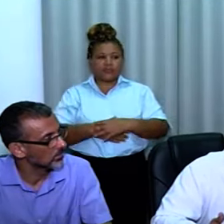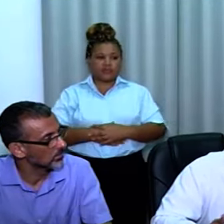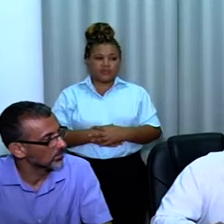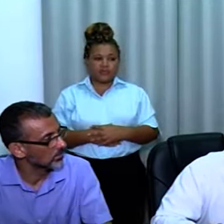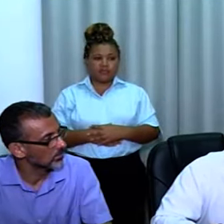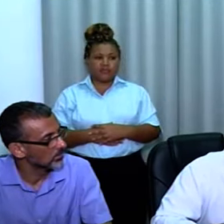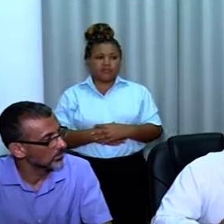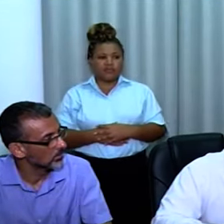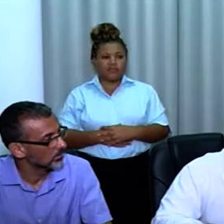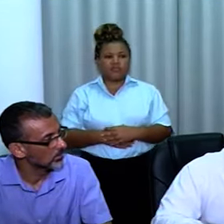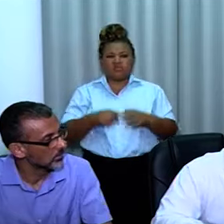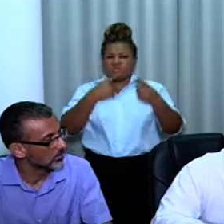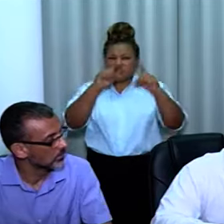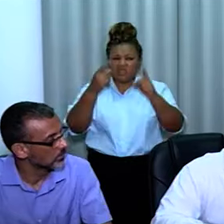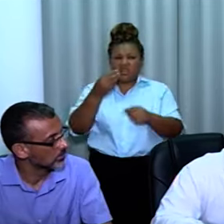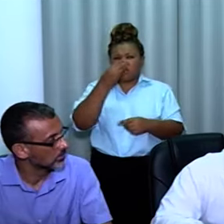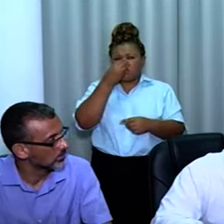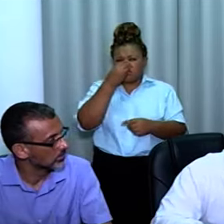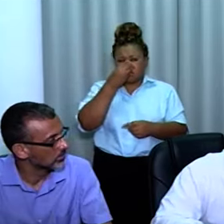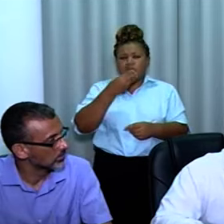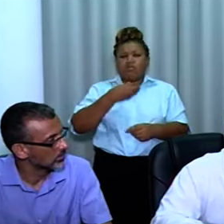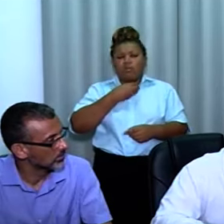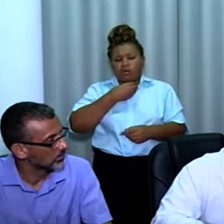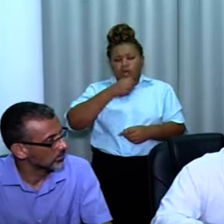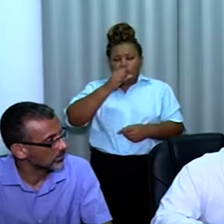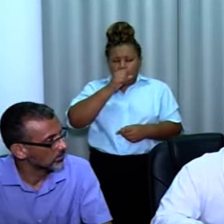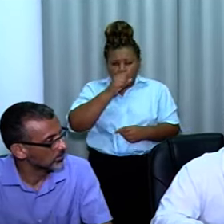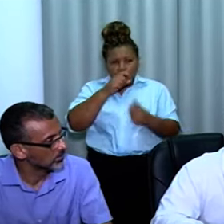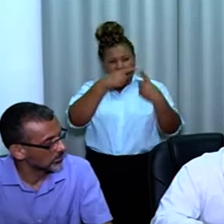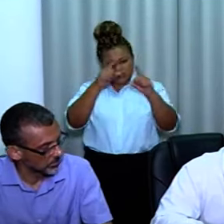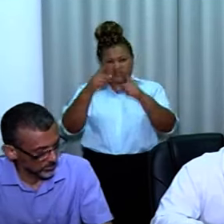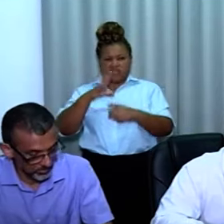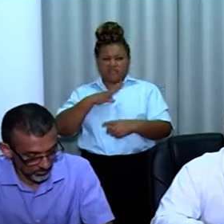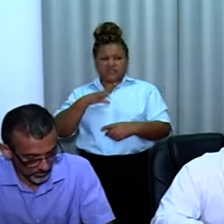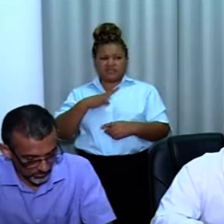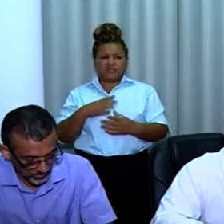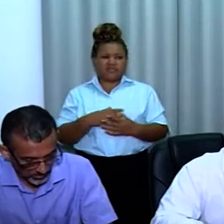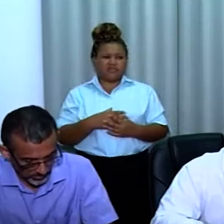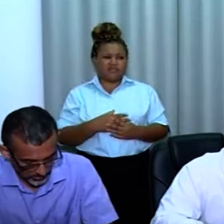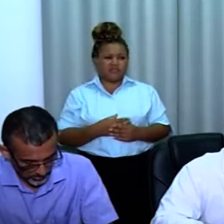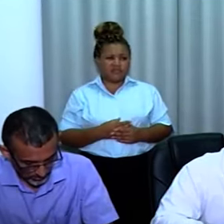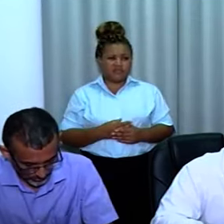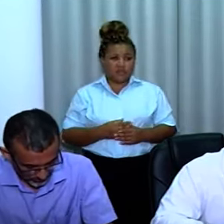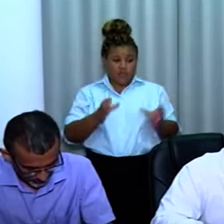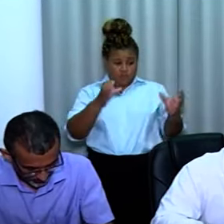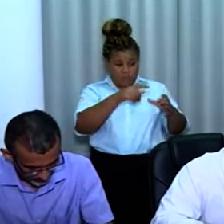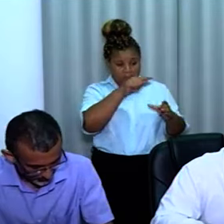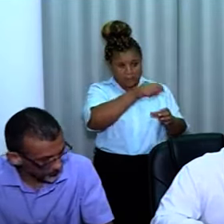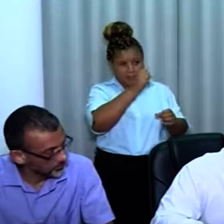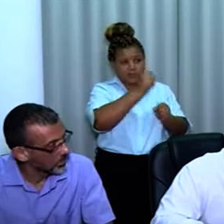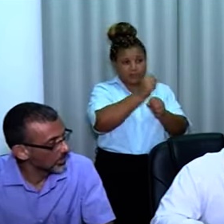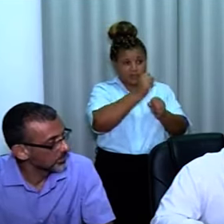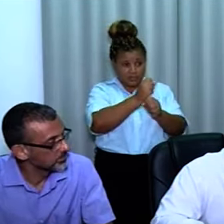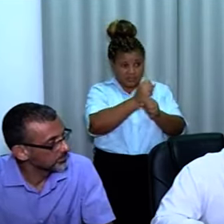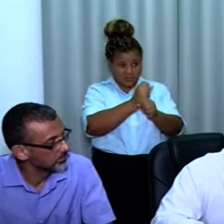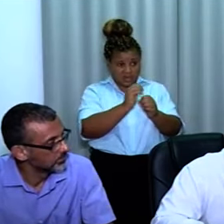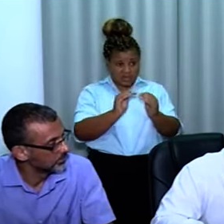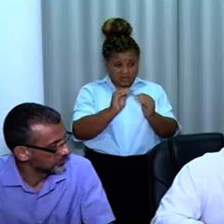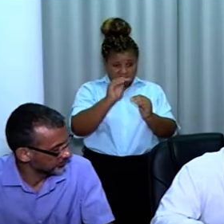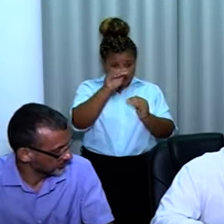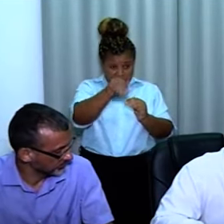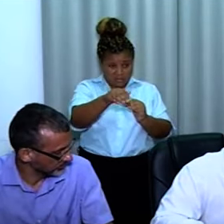bacteria. So this work continues. We will be issuing a travel advisory and a health advisory this